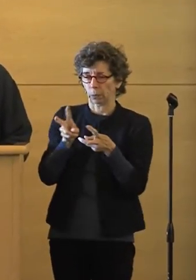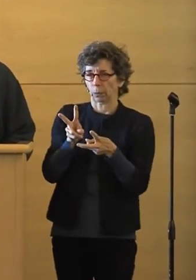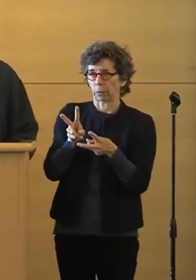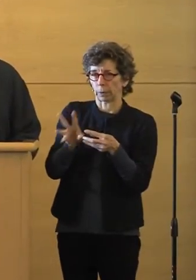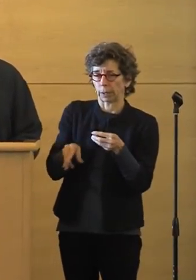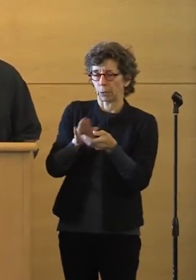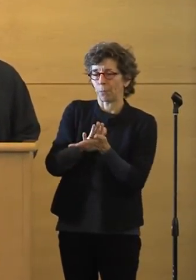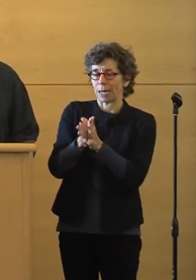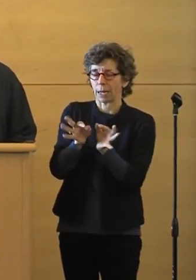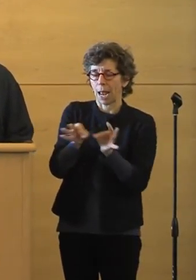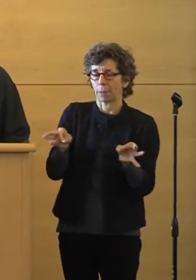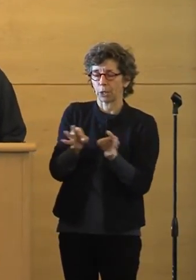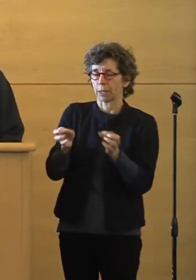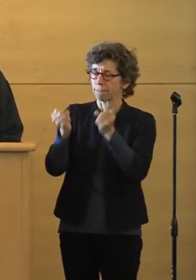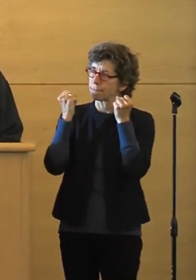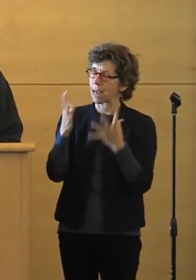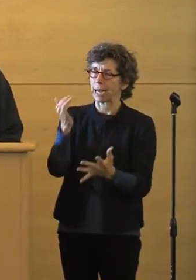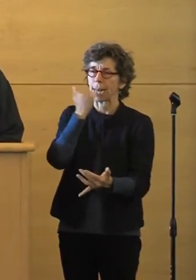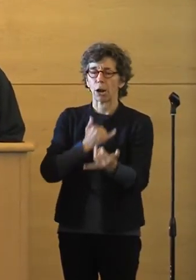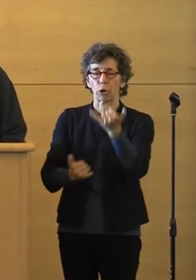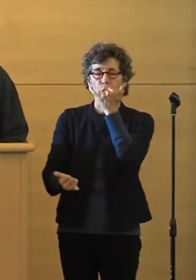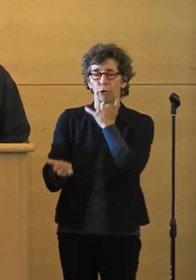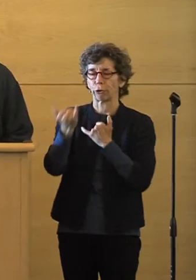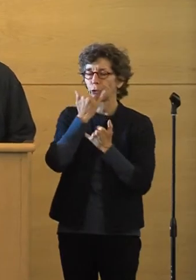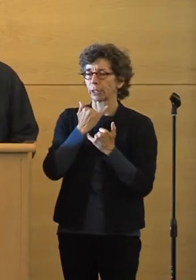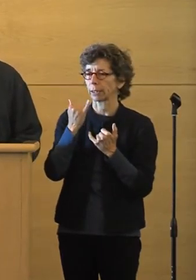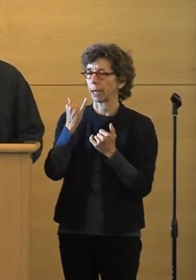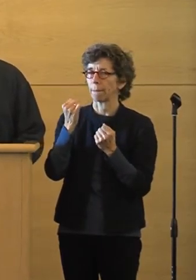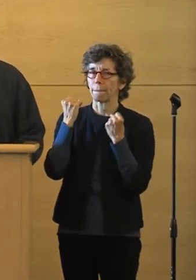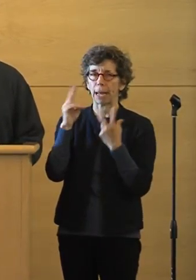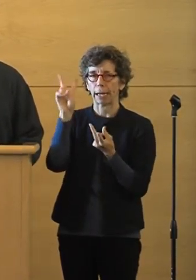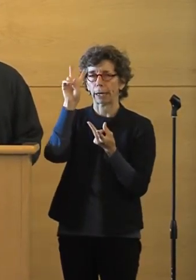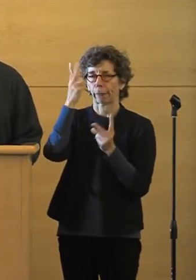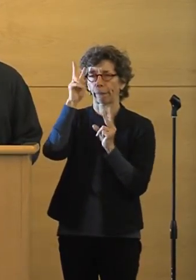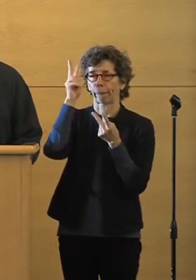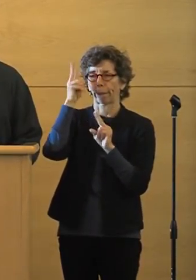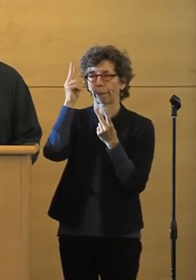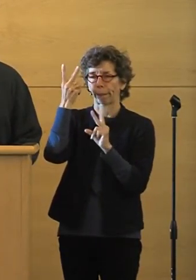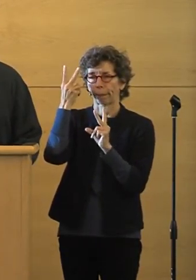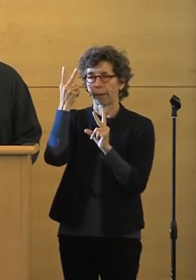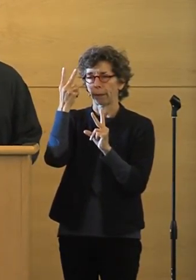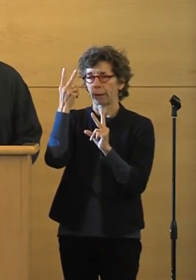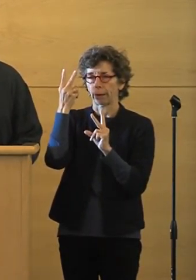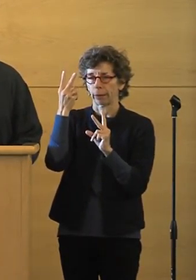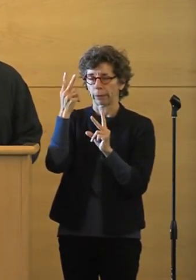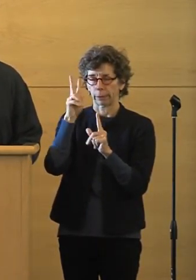YouTube captioning isn't really where it needs to be because it uses an automated